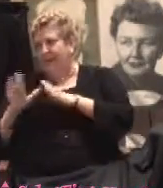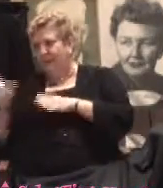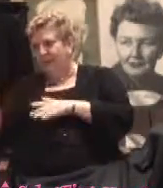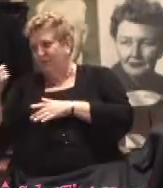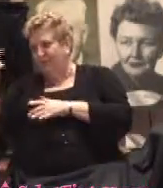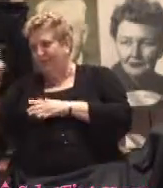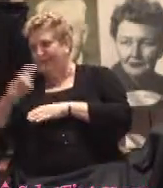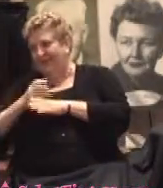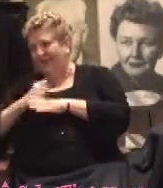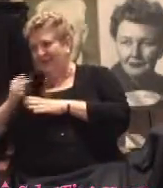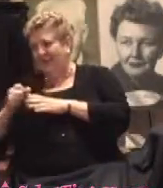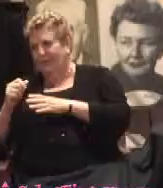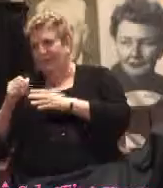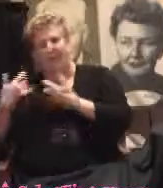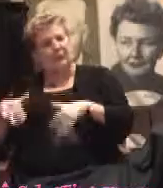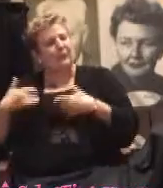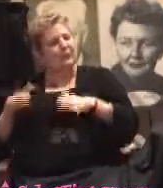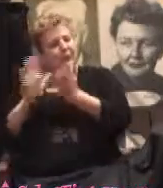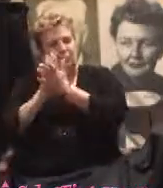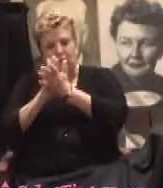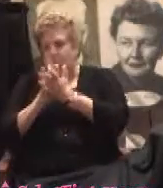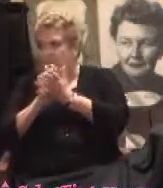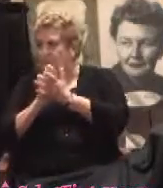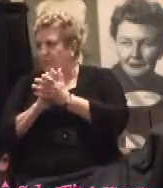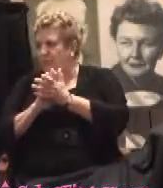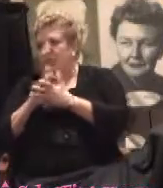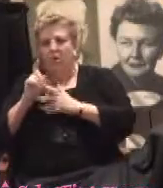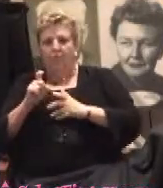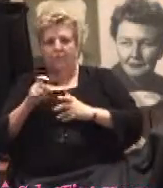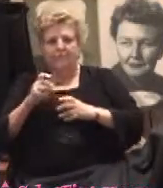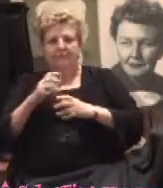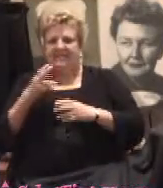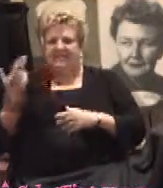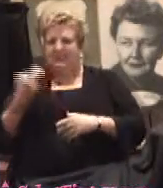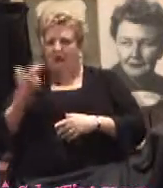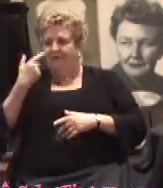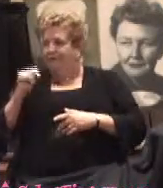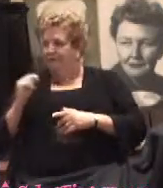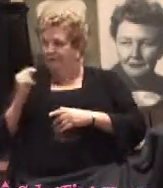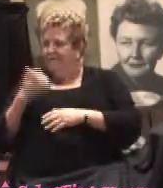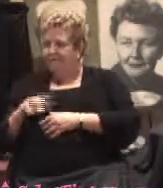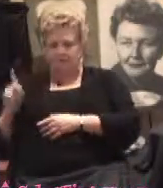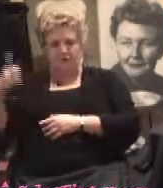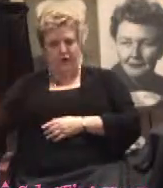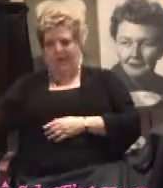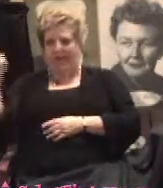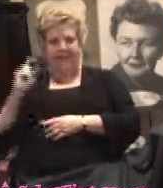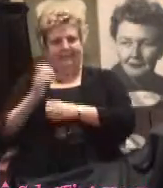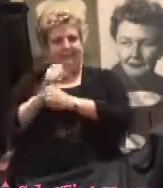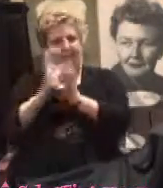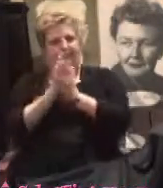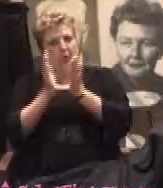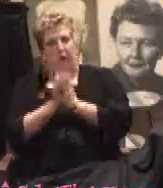you. I think we should all be shot for making her do that. Very good.